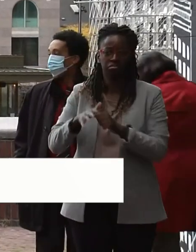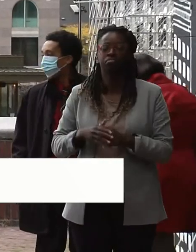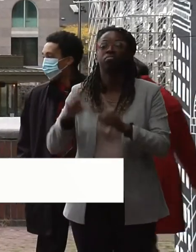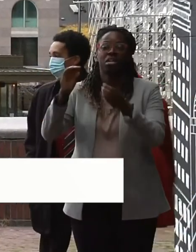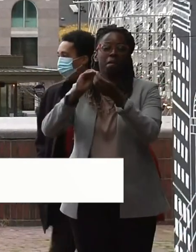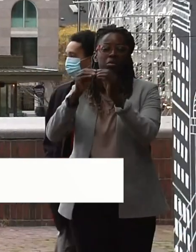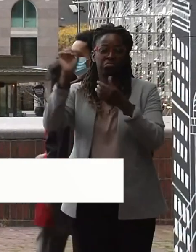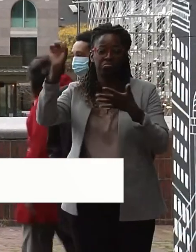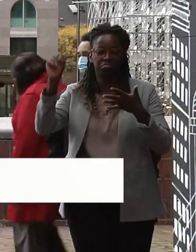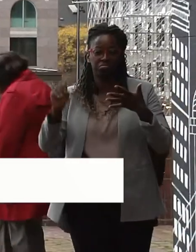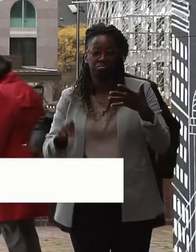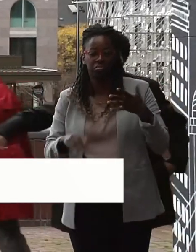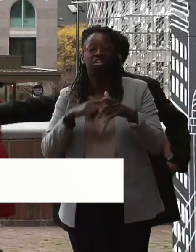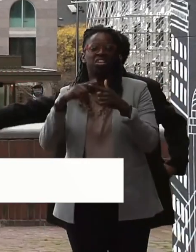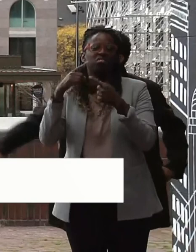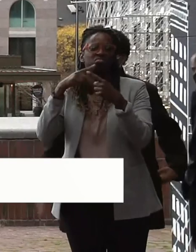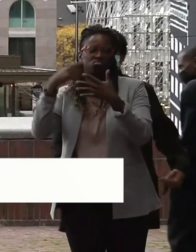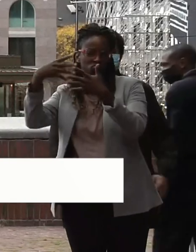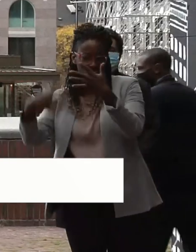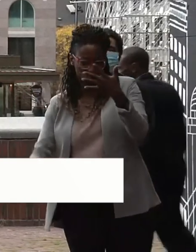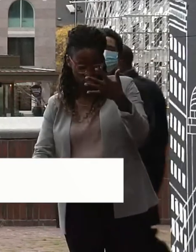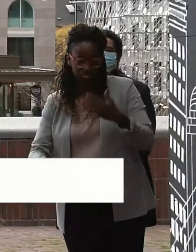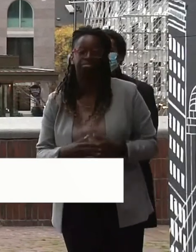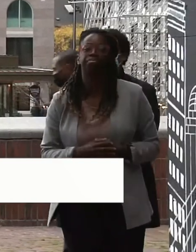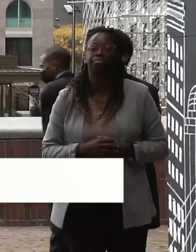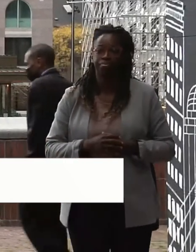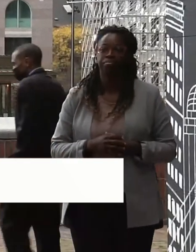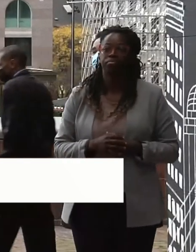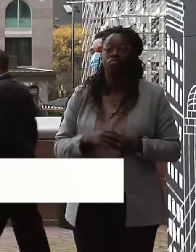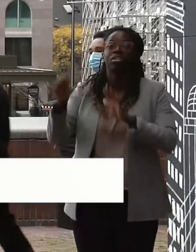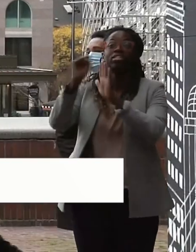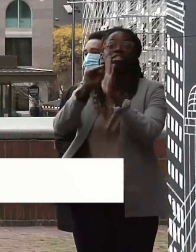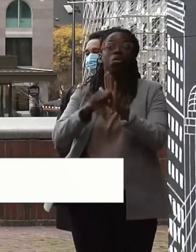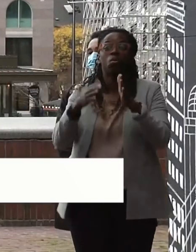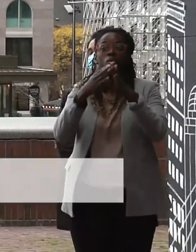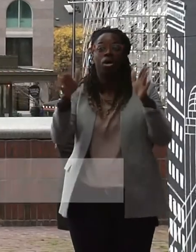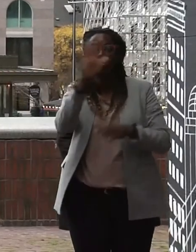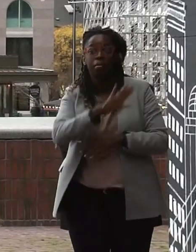things, so we'll get through this. The state's numbers as of yesterday,